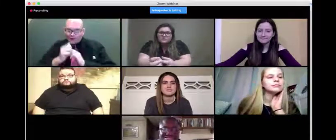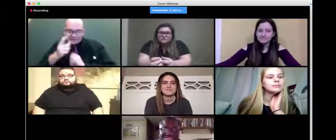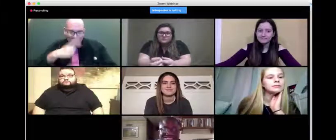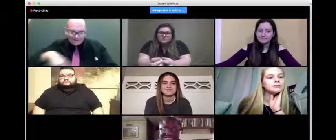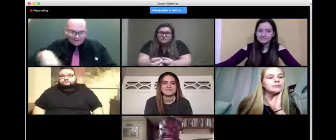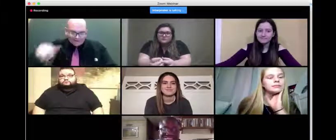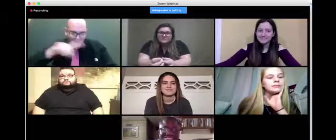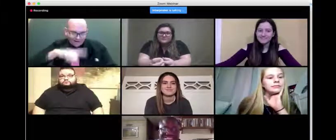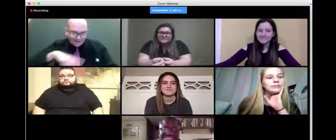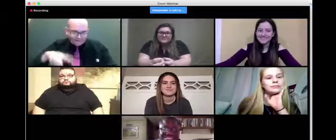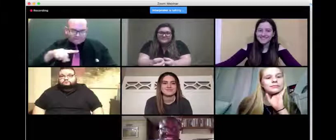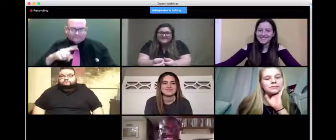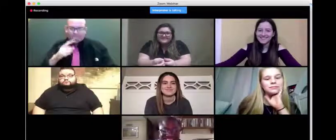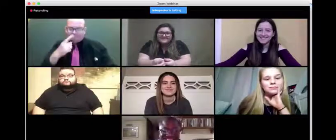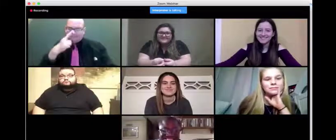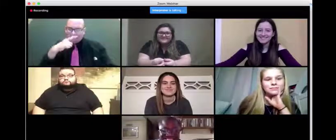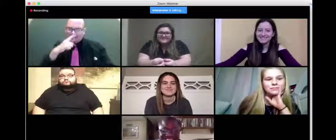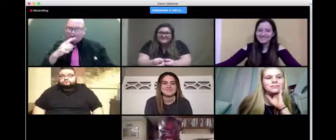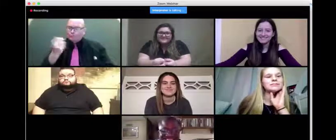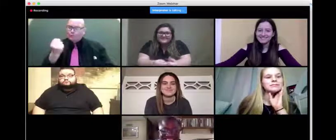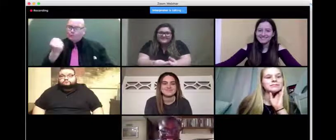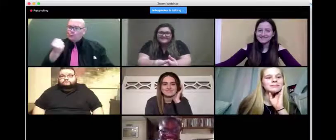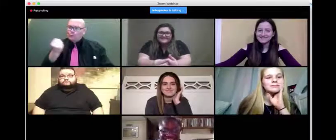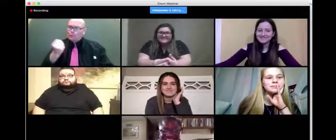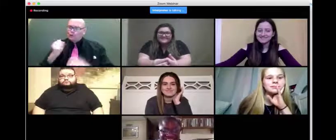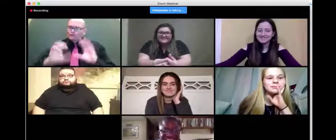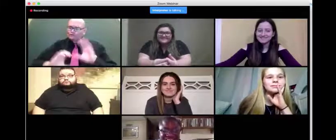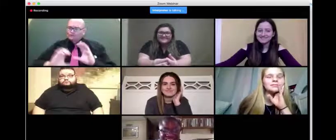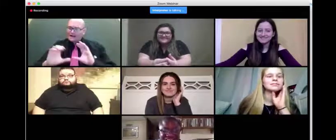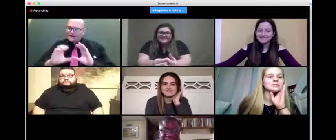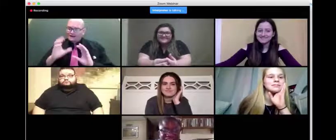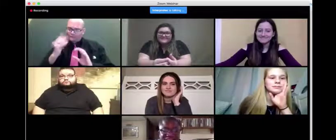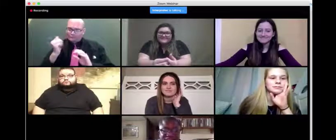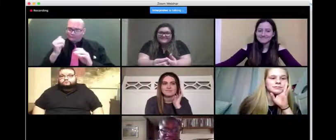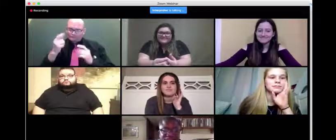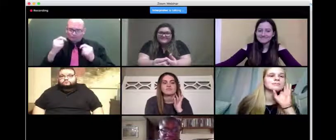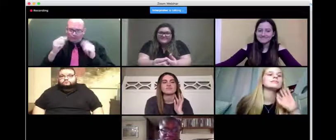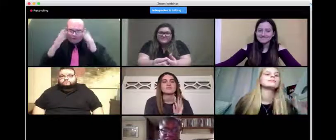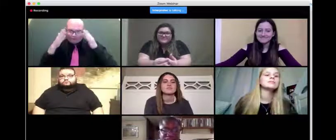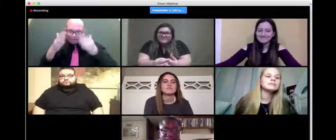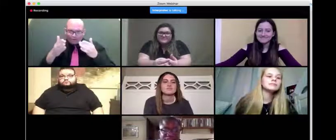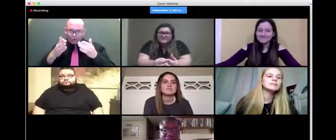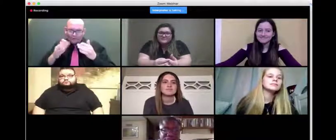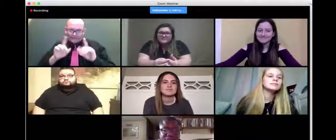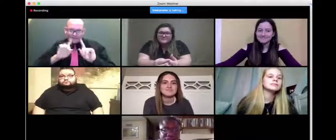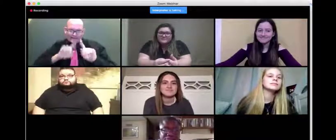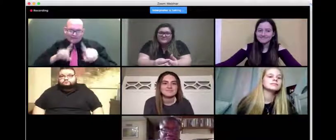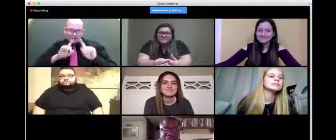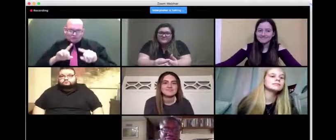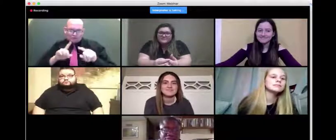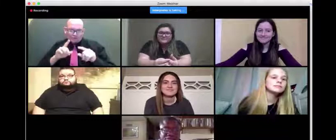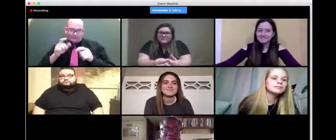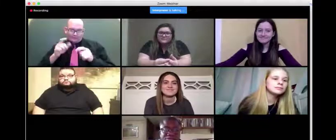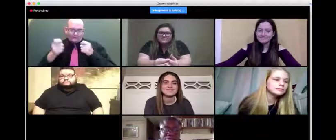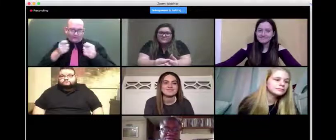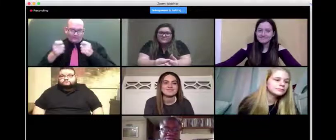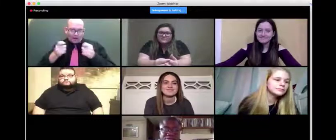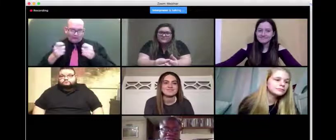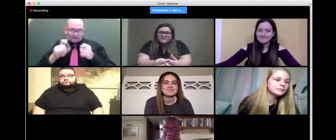on the chats. We want to be able to focus on the panelists' answers. And we will give you an opportunity to be